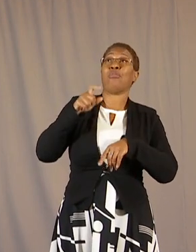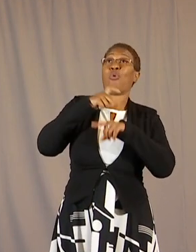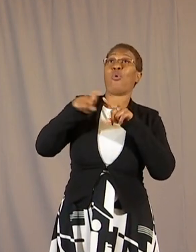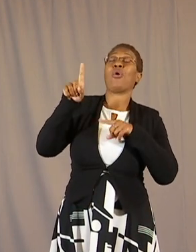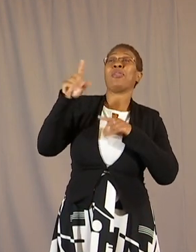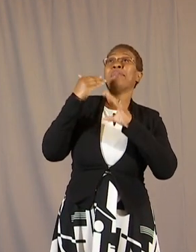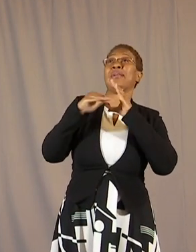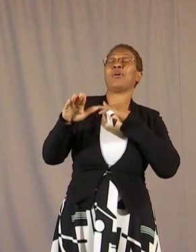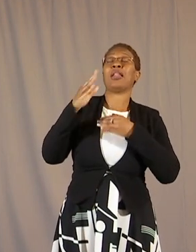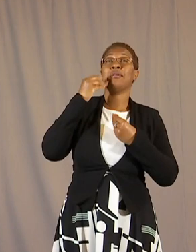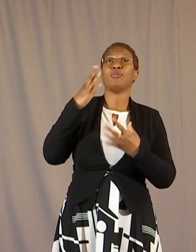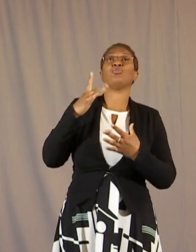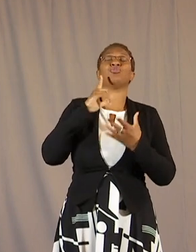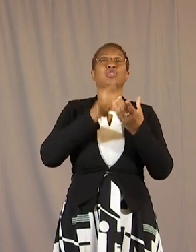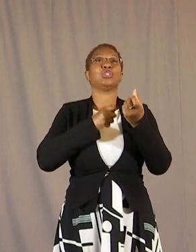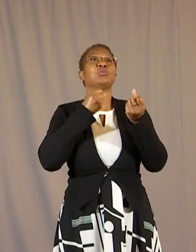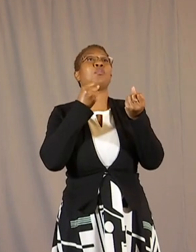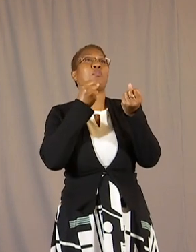it.